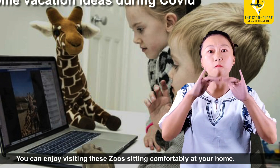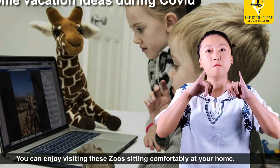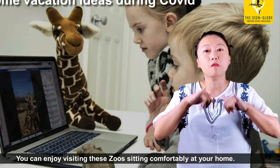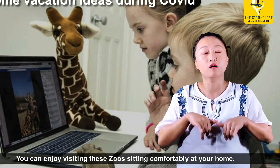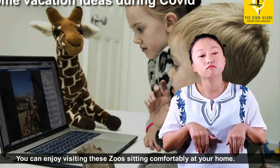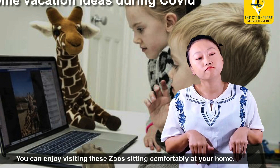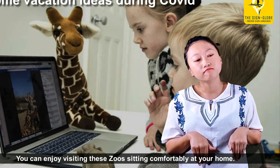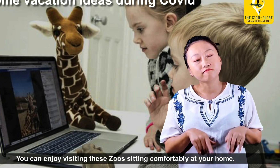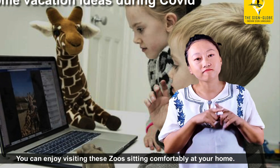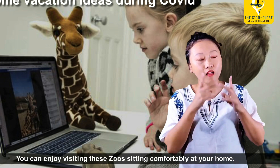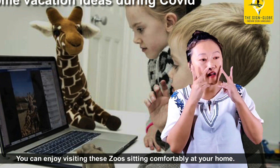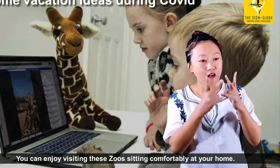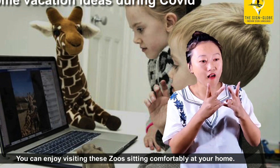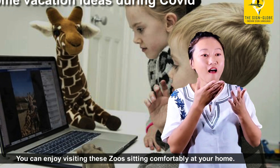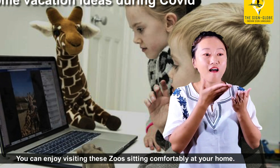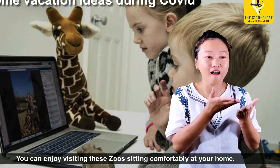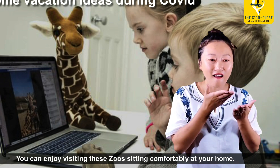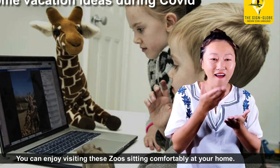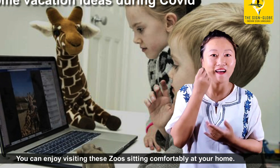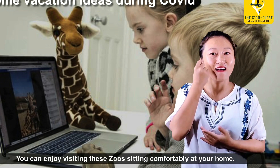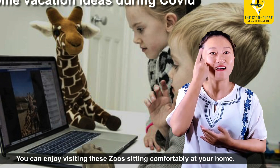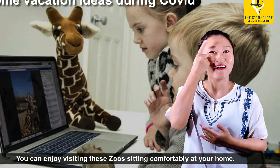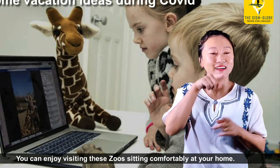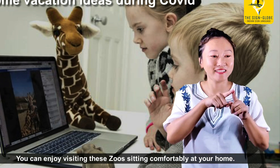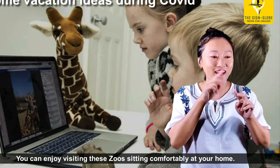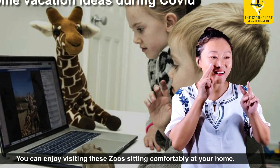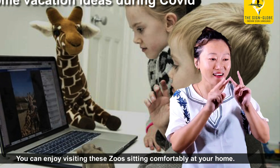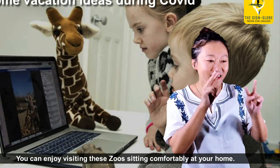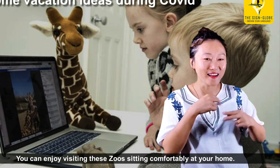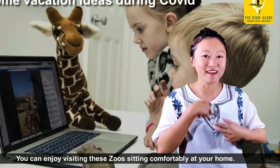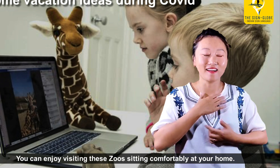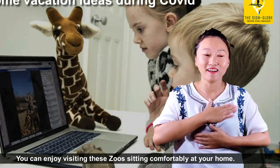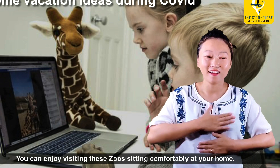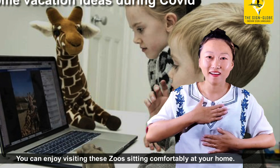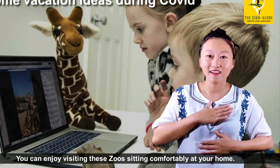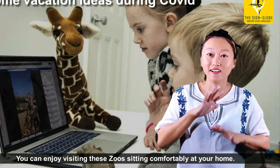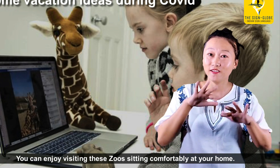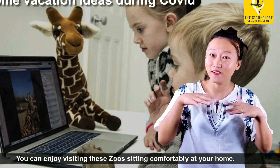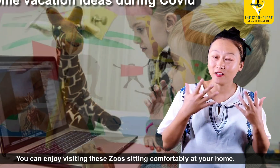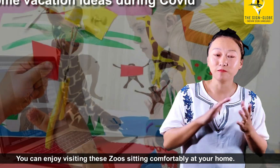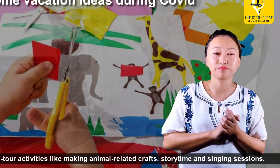You can enjoy visiting these zoos sitting comfortably at your home.